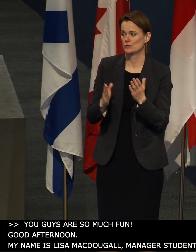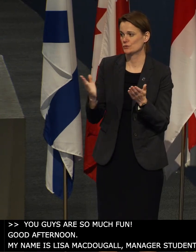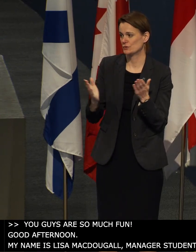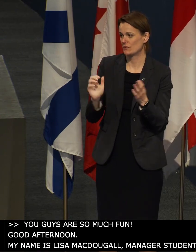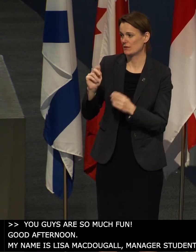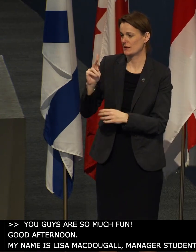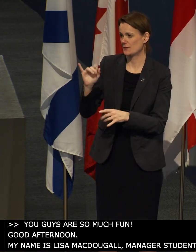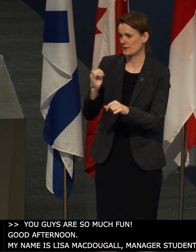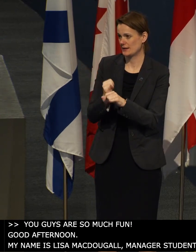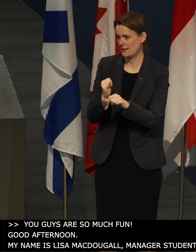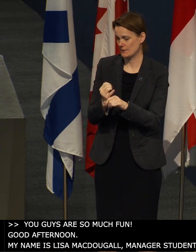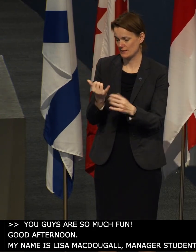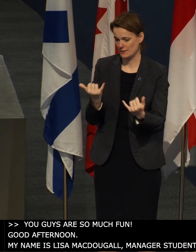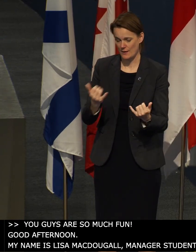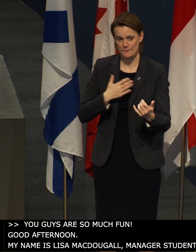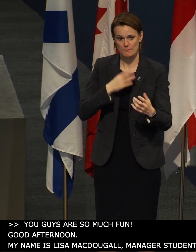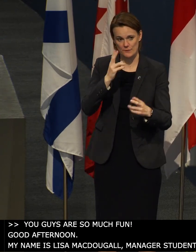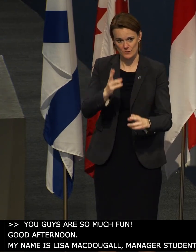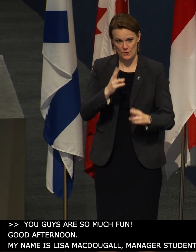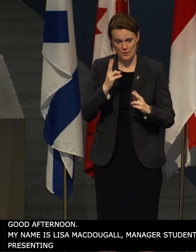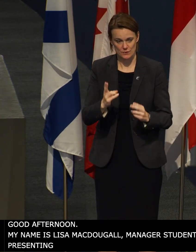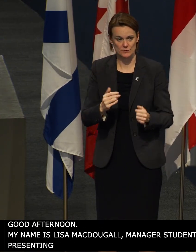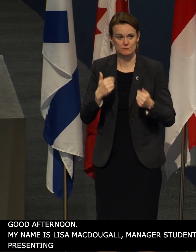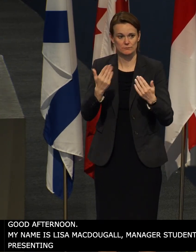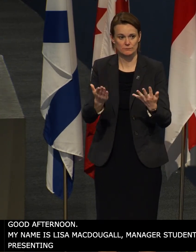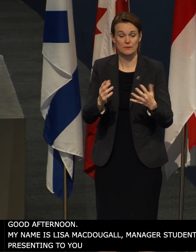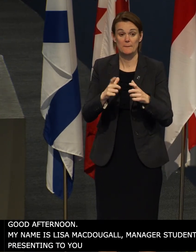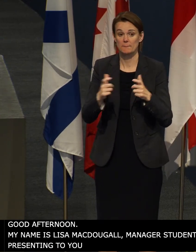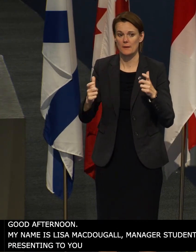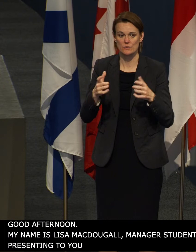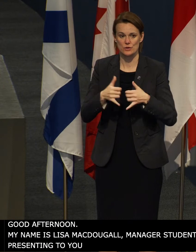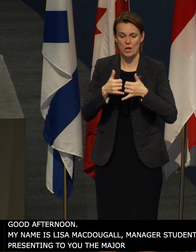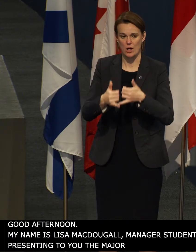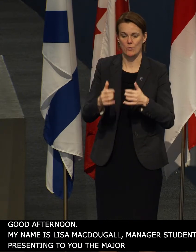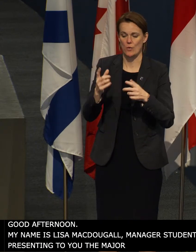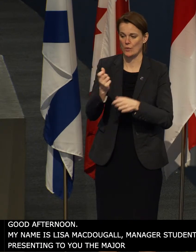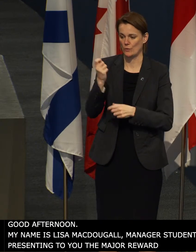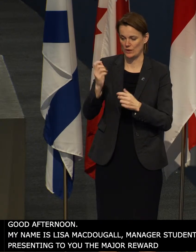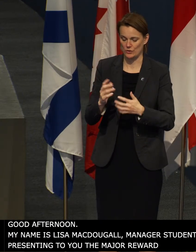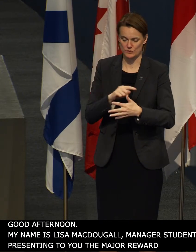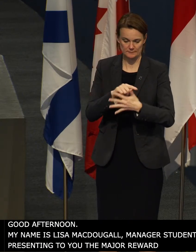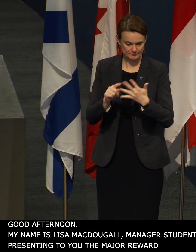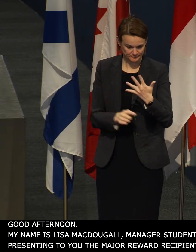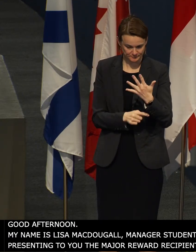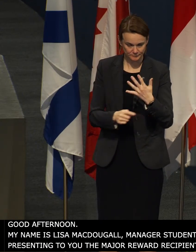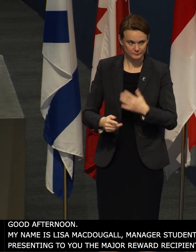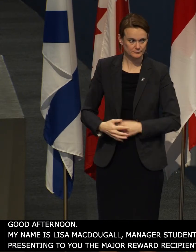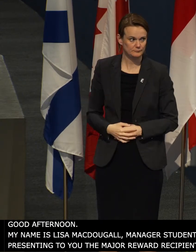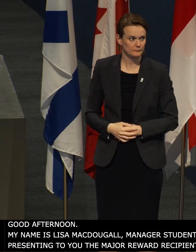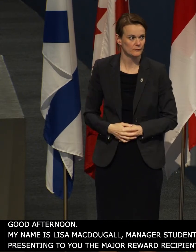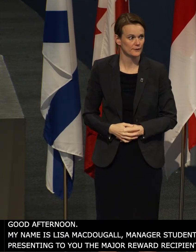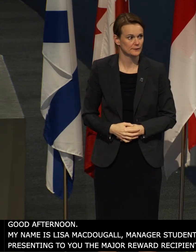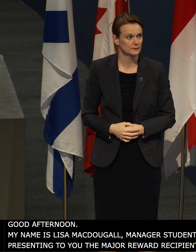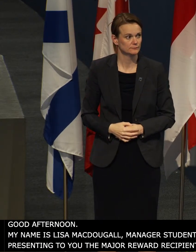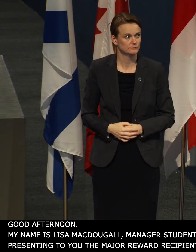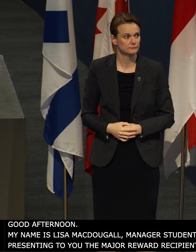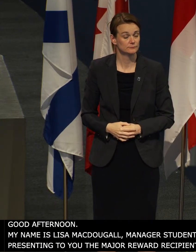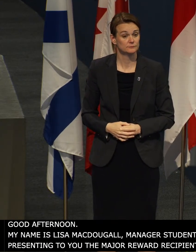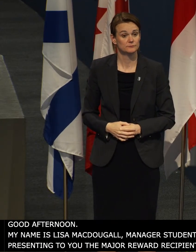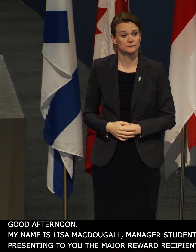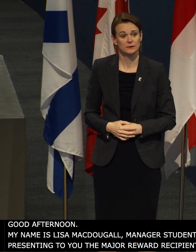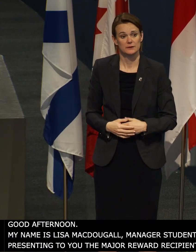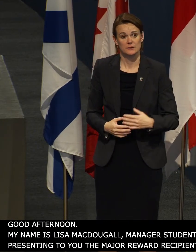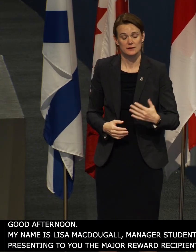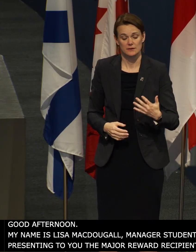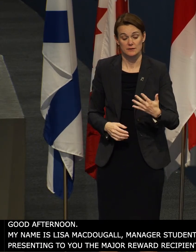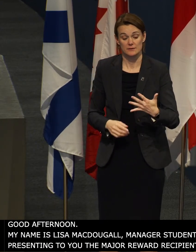honor of presenting to you the major award recipients for the Akerley Campus Convocation 2023. 4 of